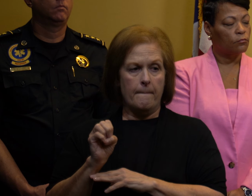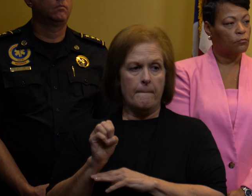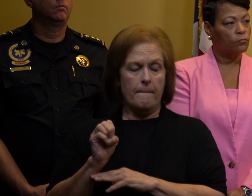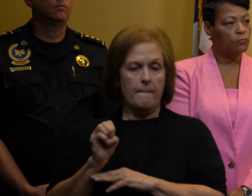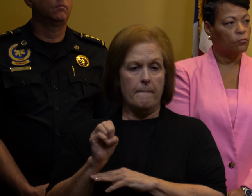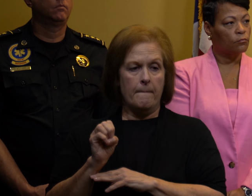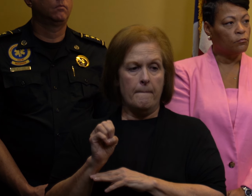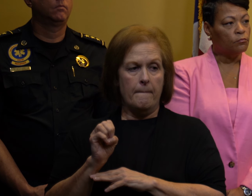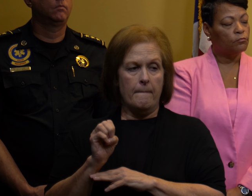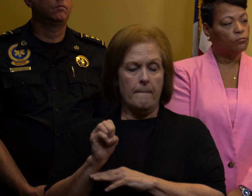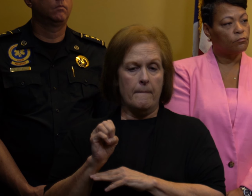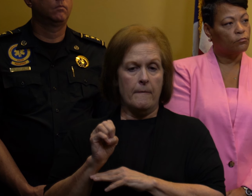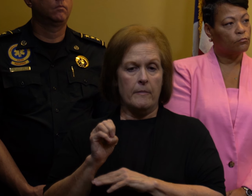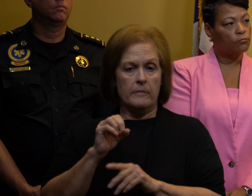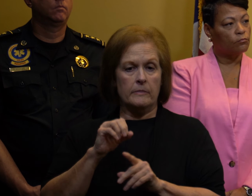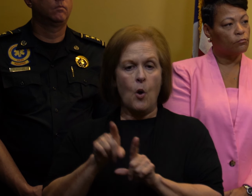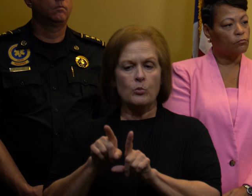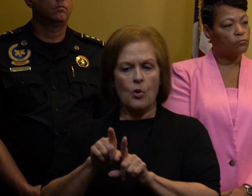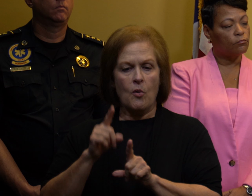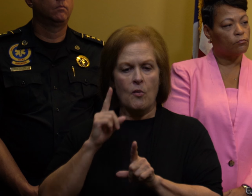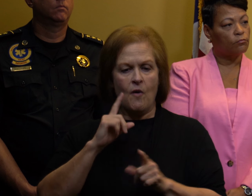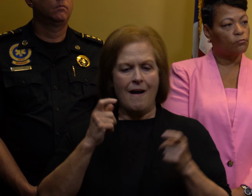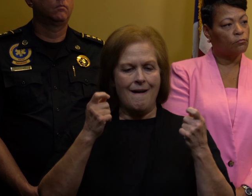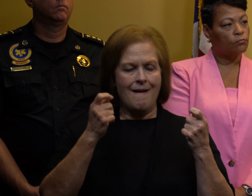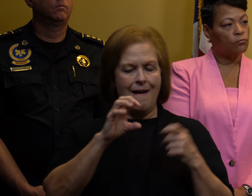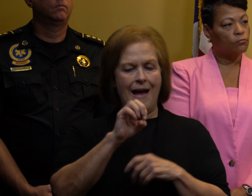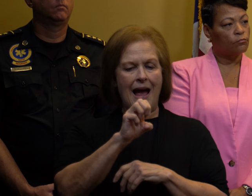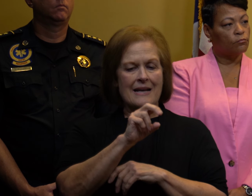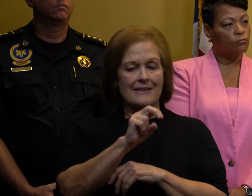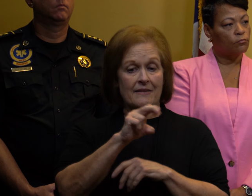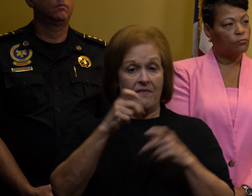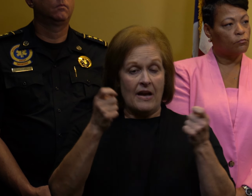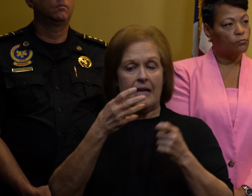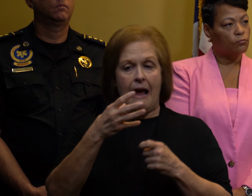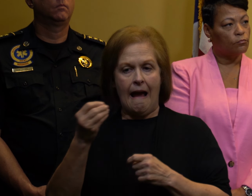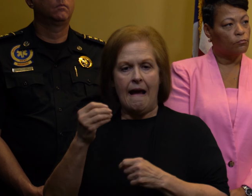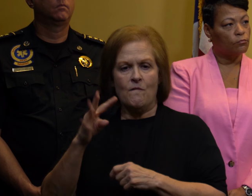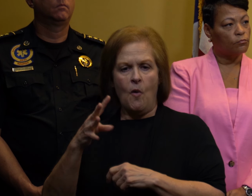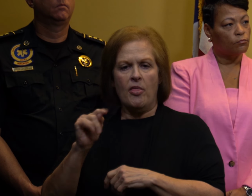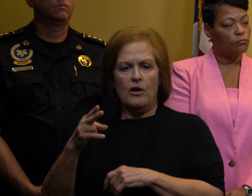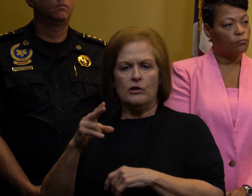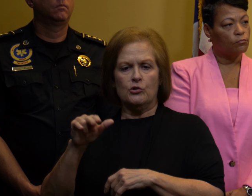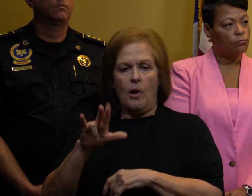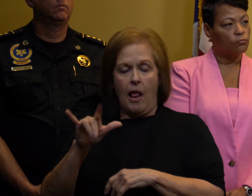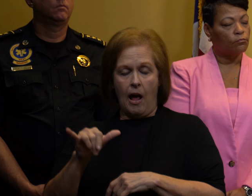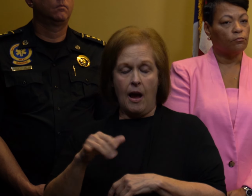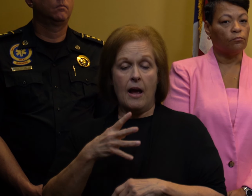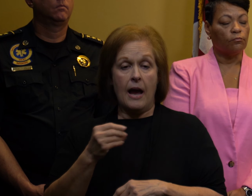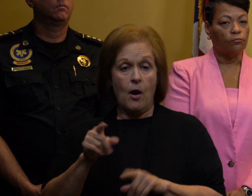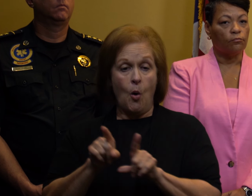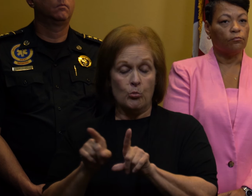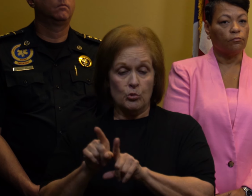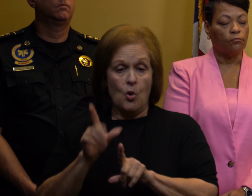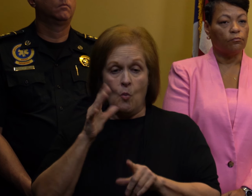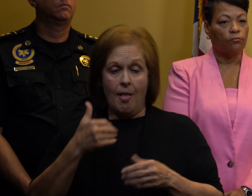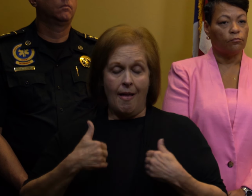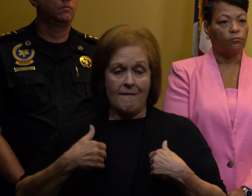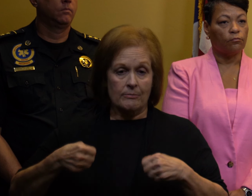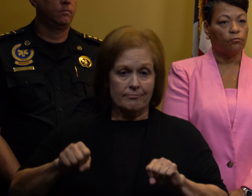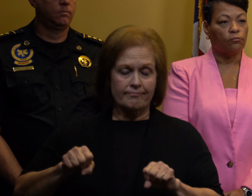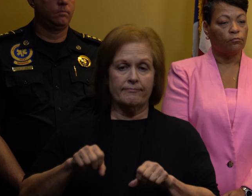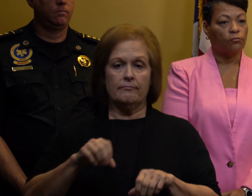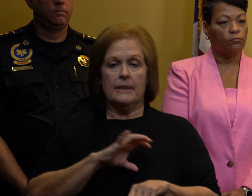for not only this event, but for the July 4th celebrations. This will include area patrol, mounted bike patrol, and walking